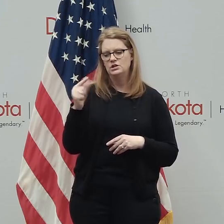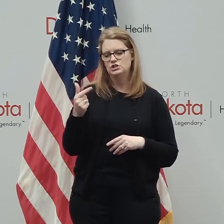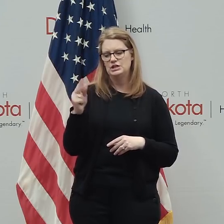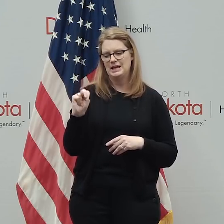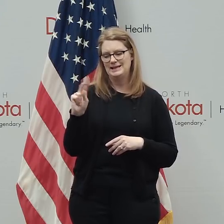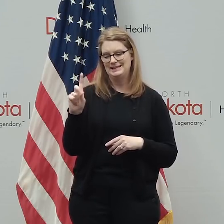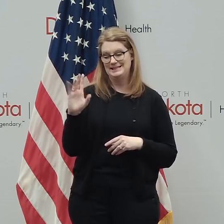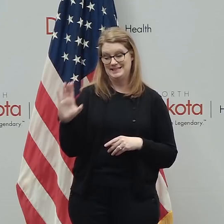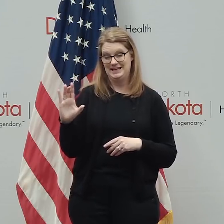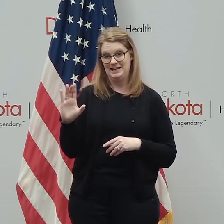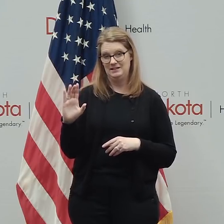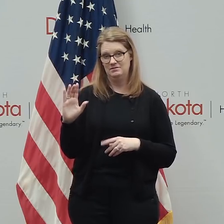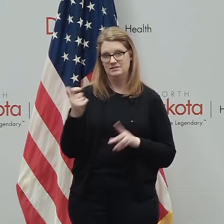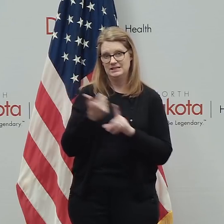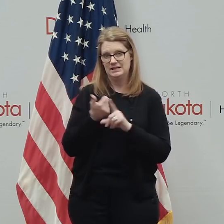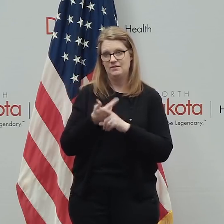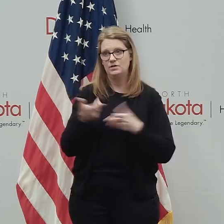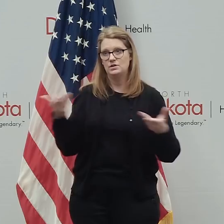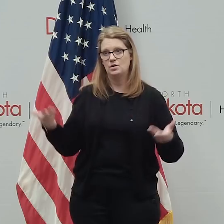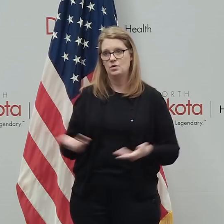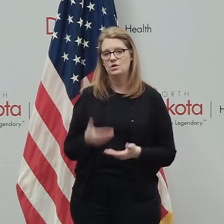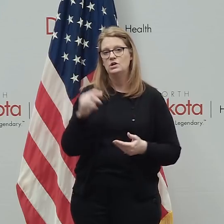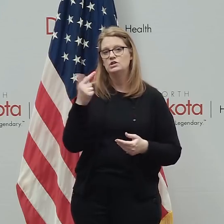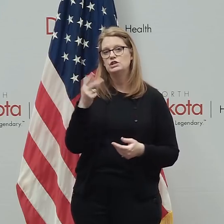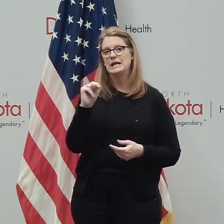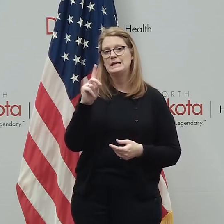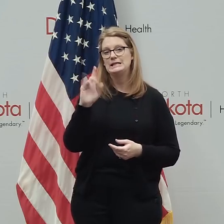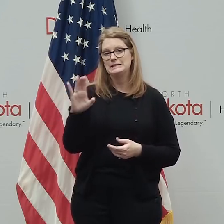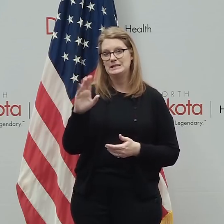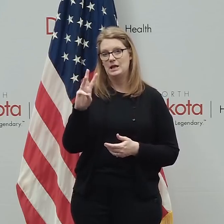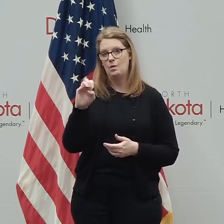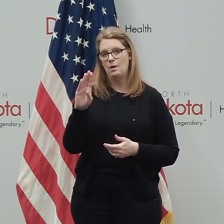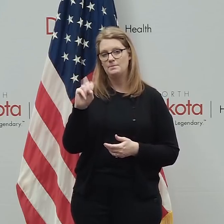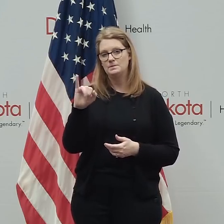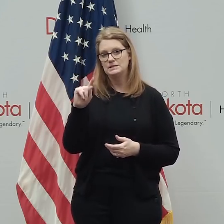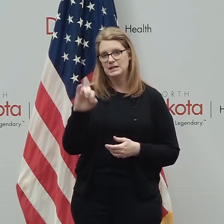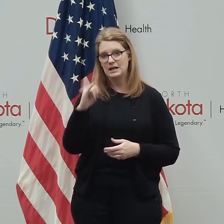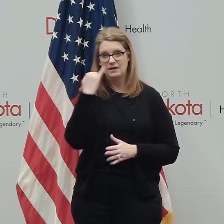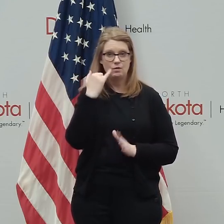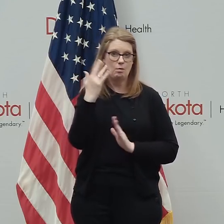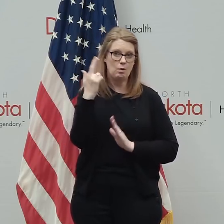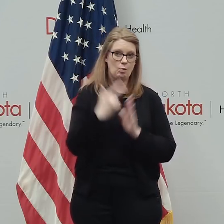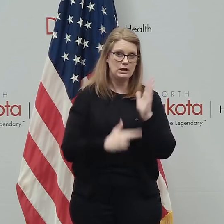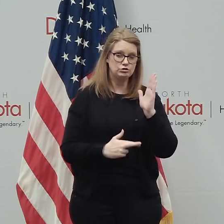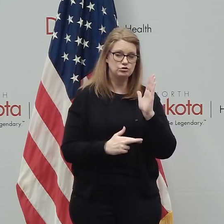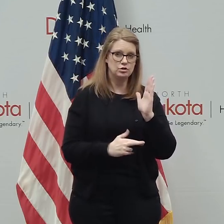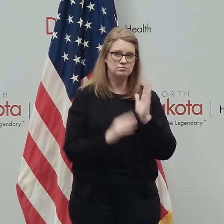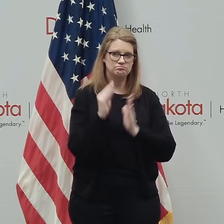hosts. You go to the GNDC website, I believe, if you want to register.